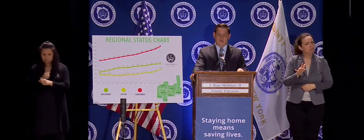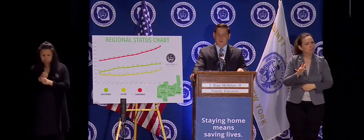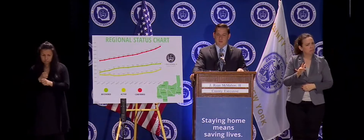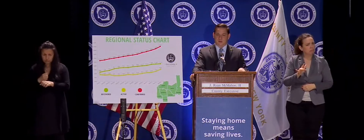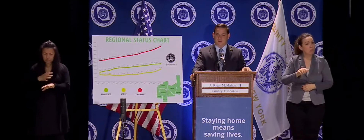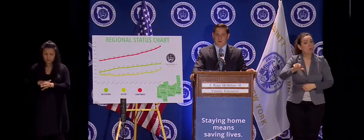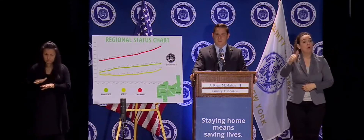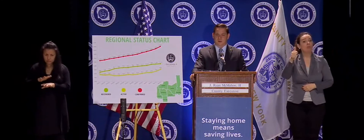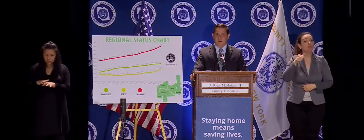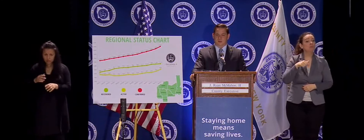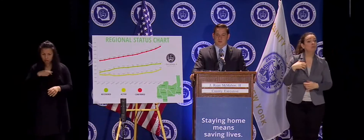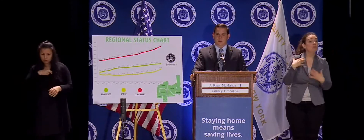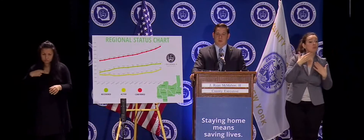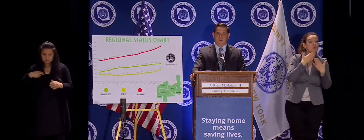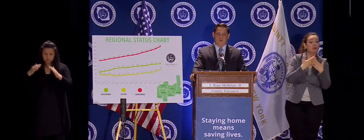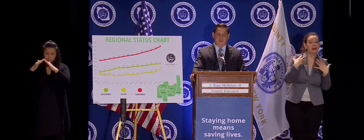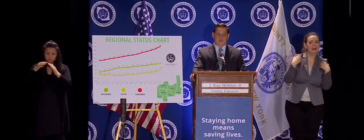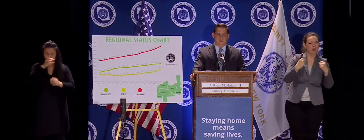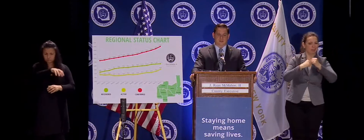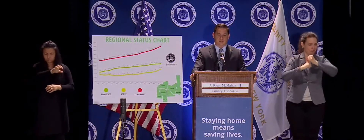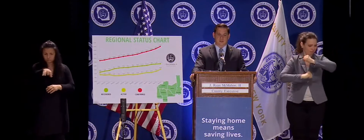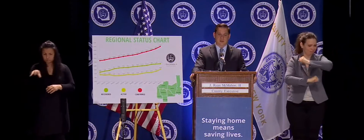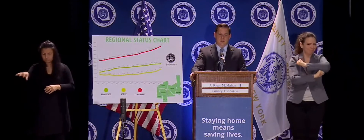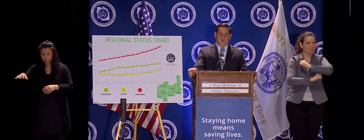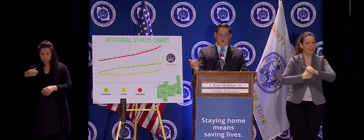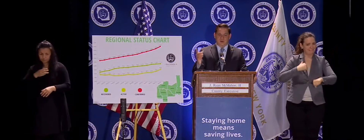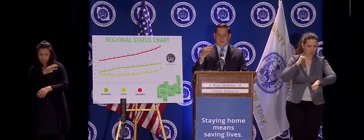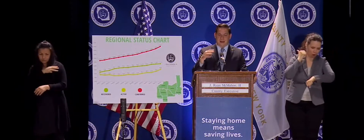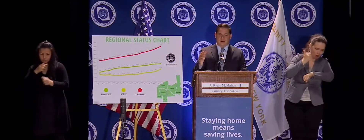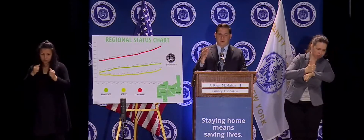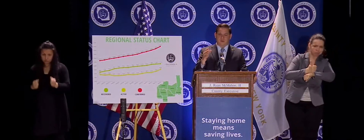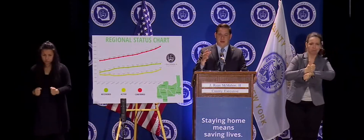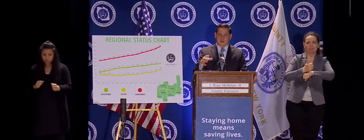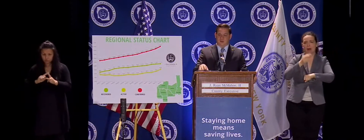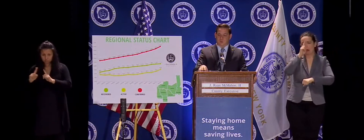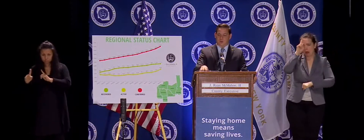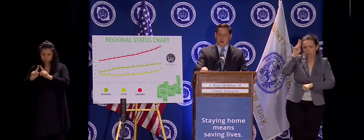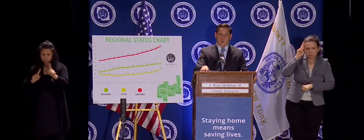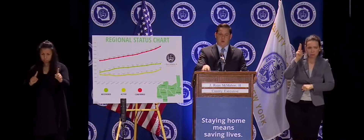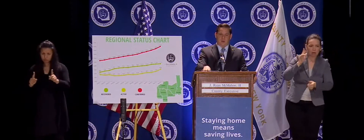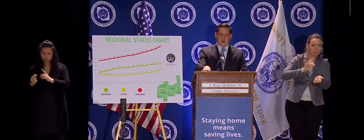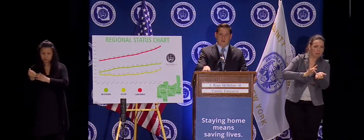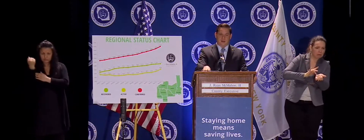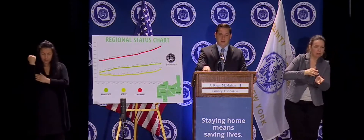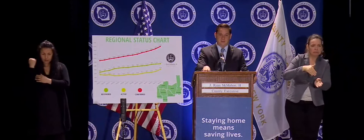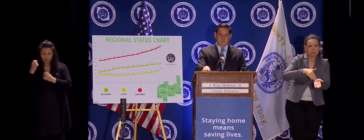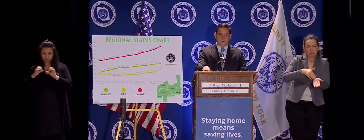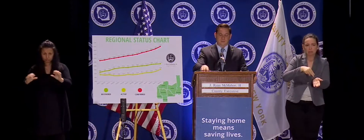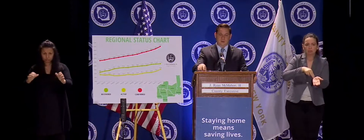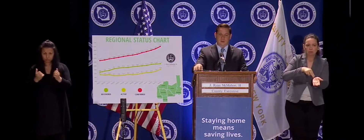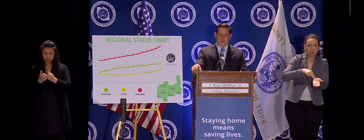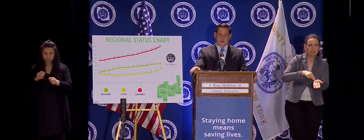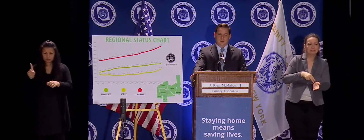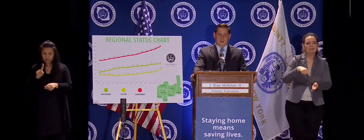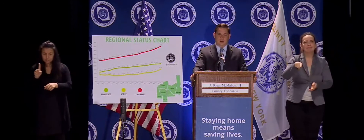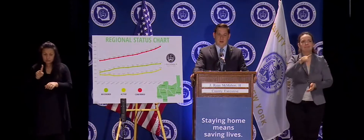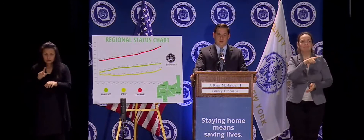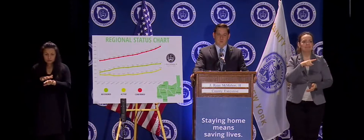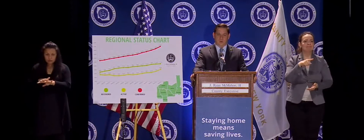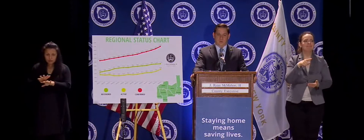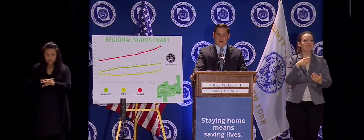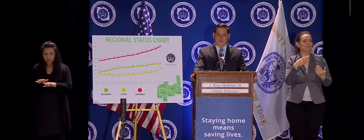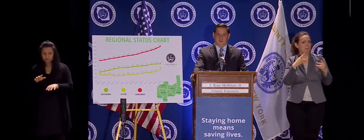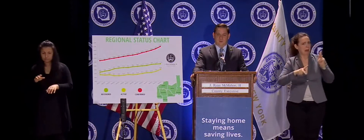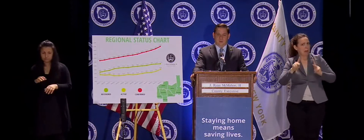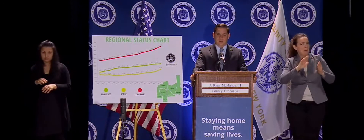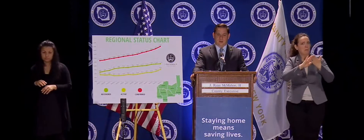Our residents took it very seriously with physical distancing. When you combine all those factors, we are where we are today, and